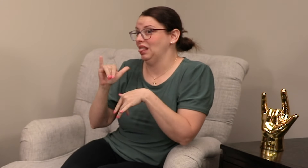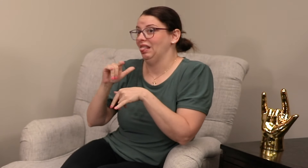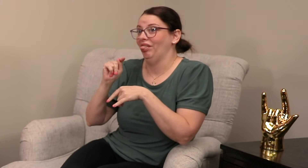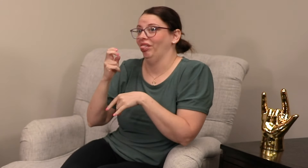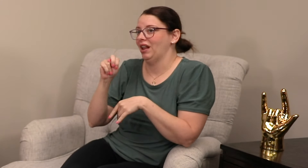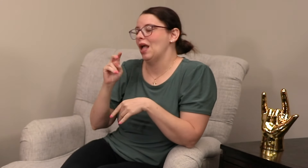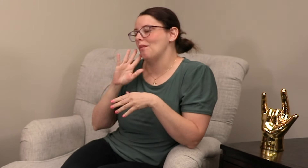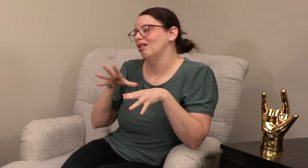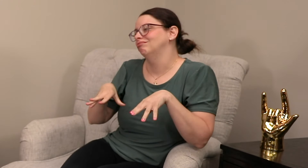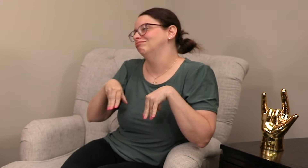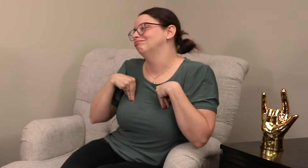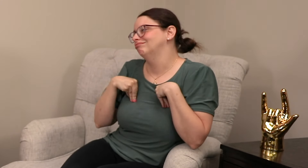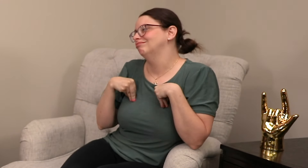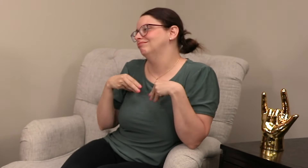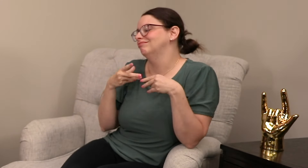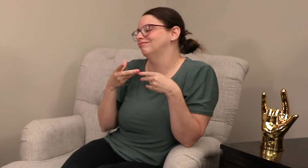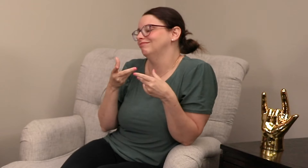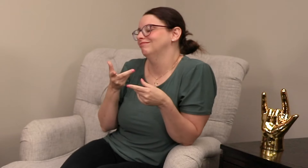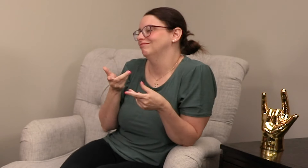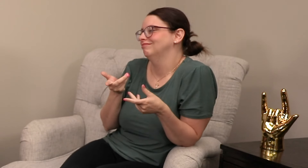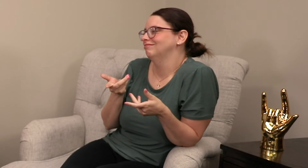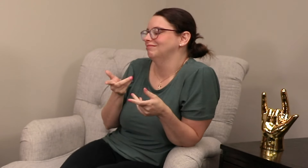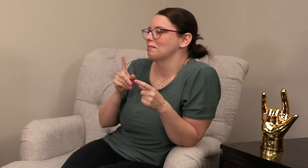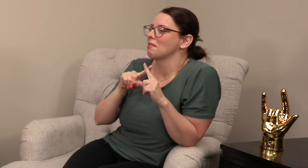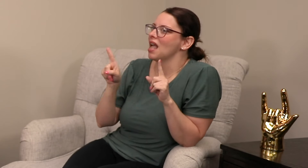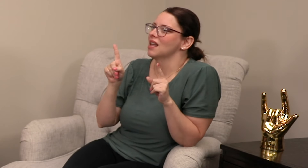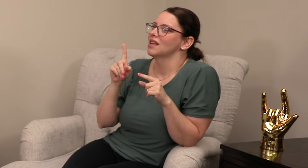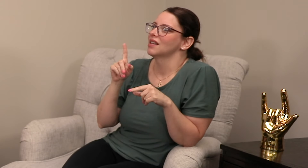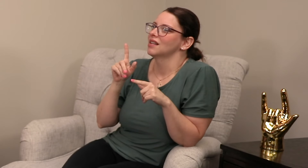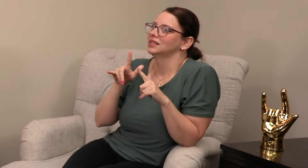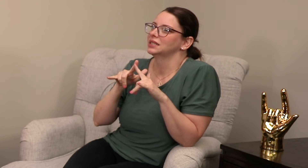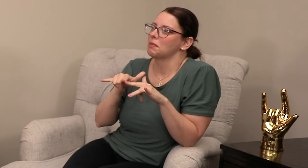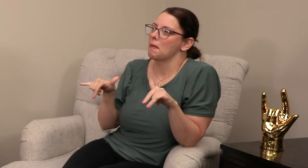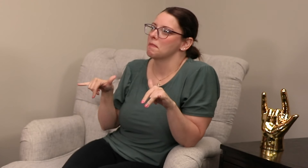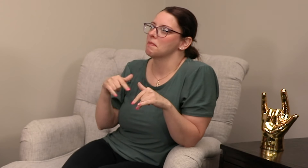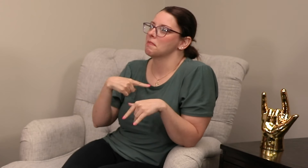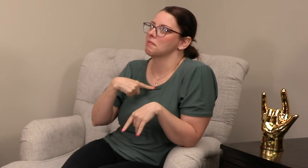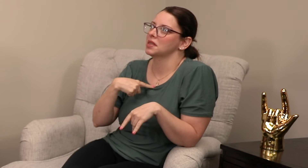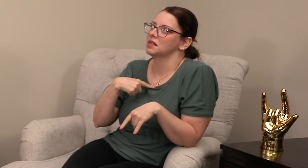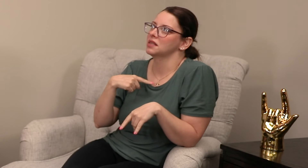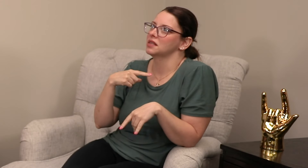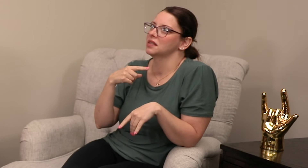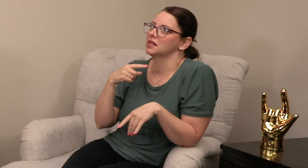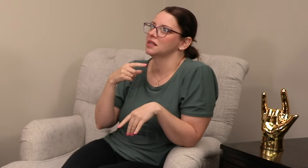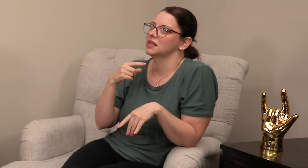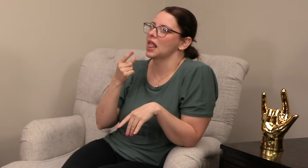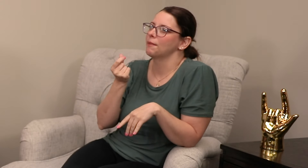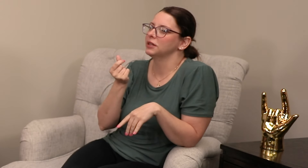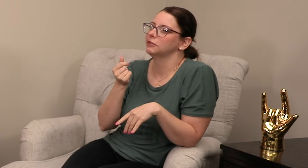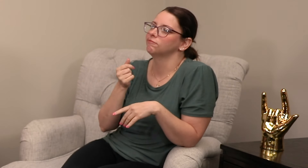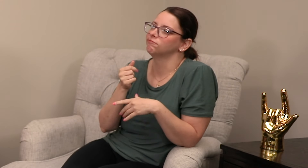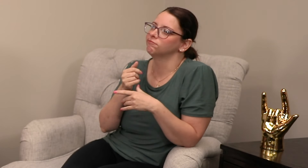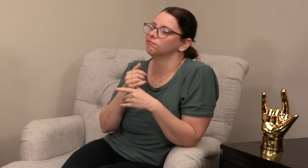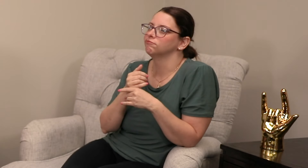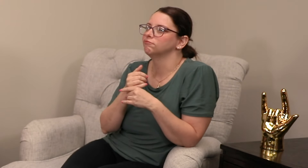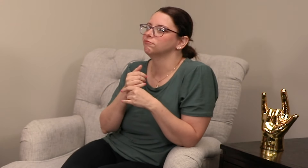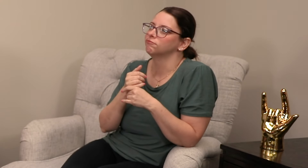from now, maybe then maybe I'd accept it, you know. But at the same time, I'm a little